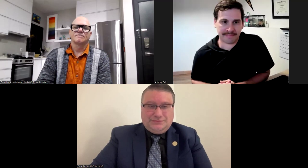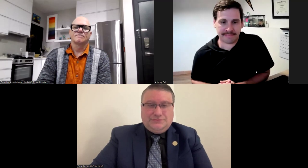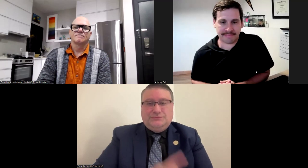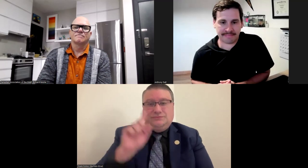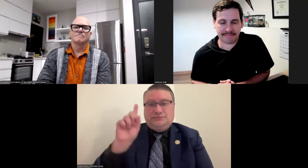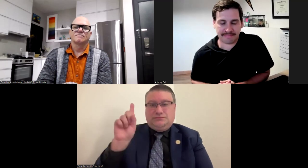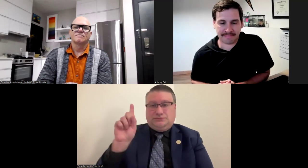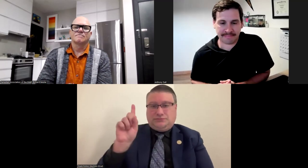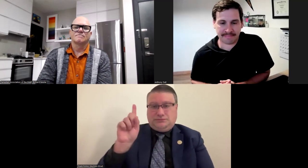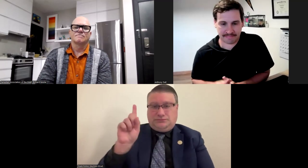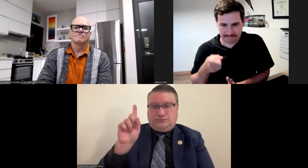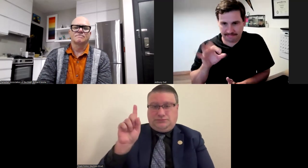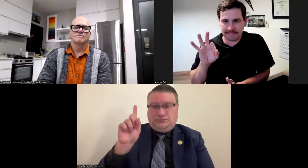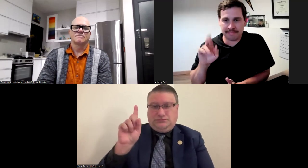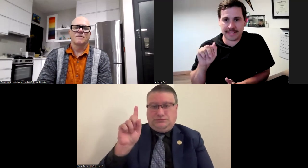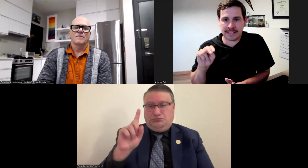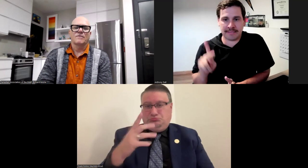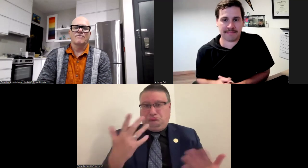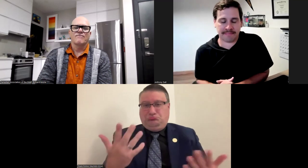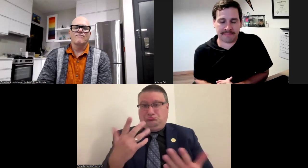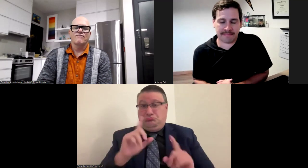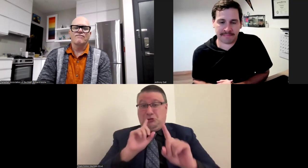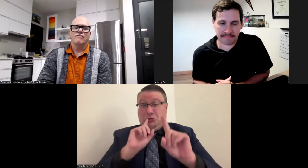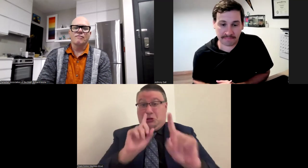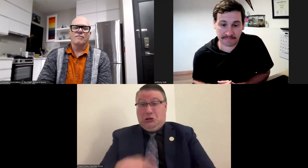do to support ASL? Frank.